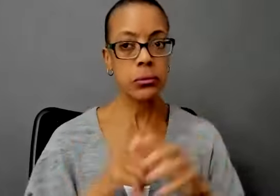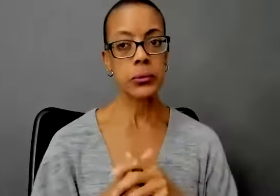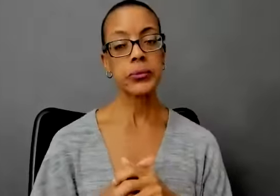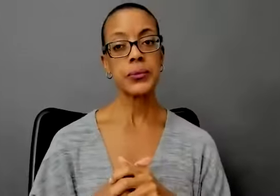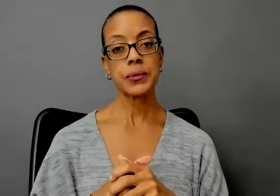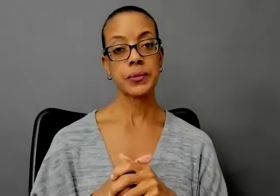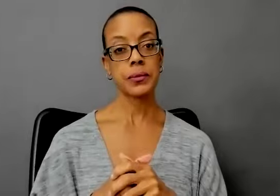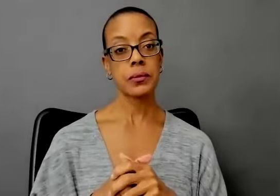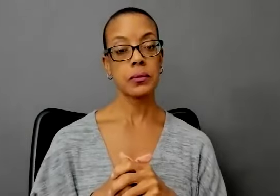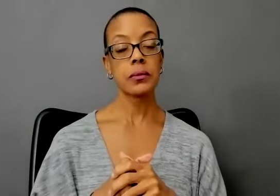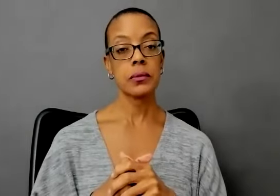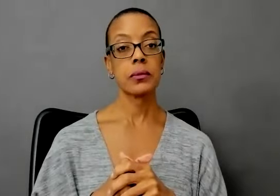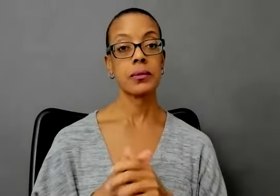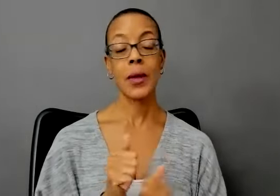And most importantly, we need to review the law.